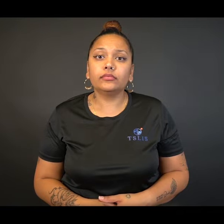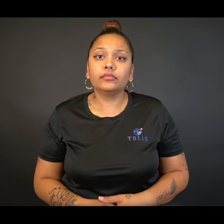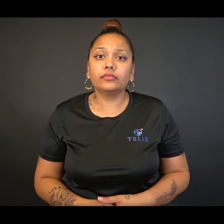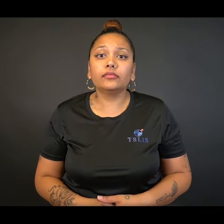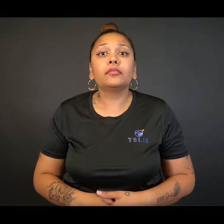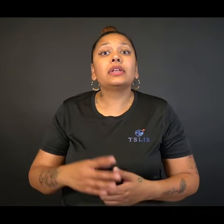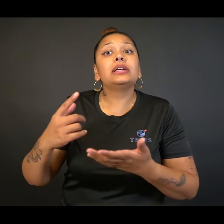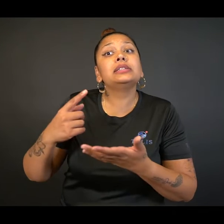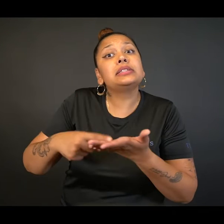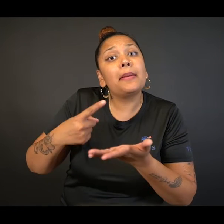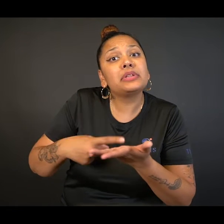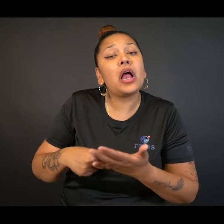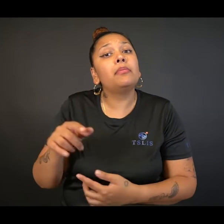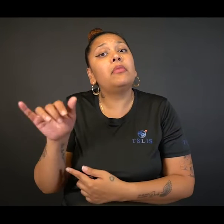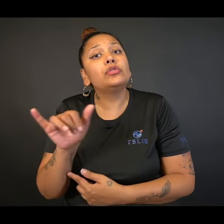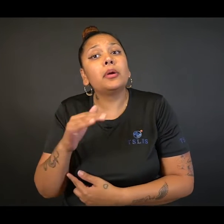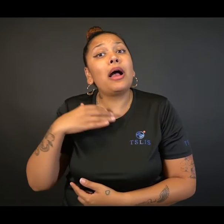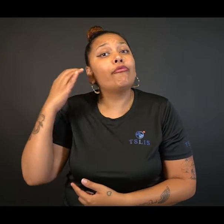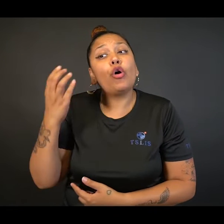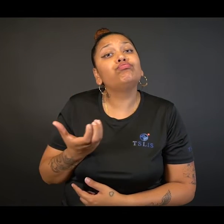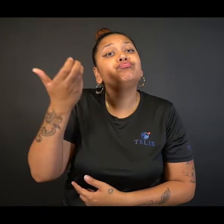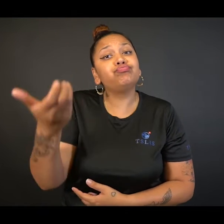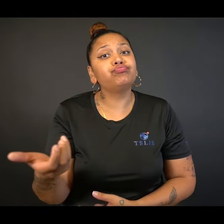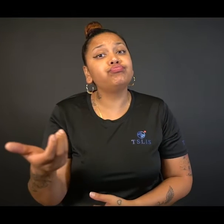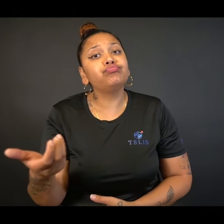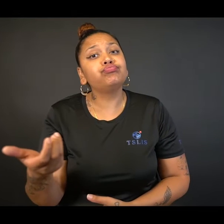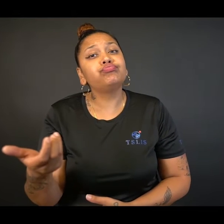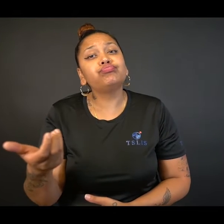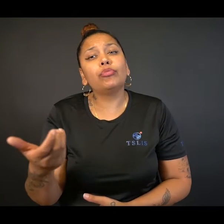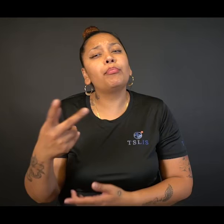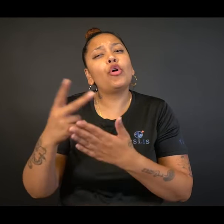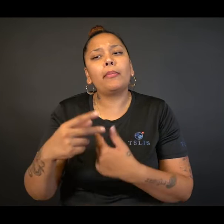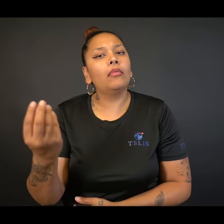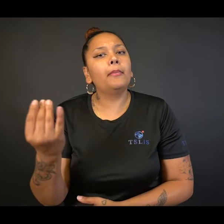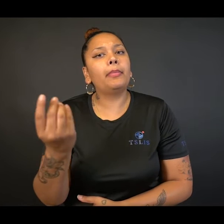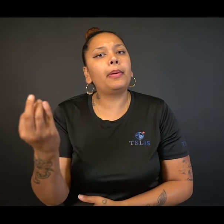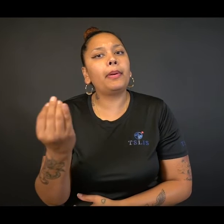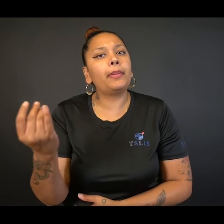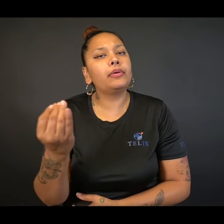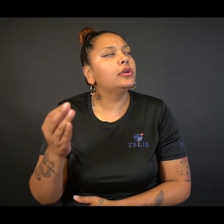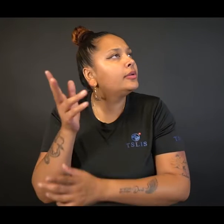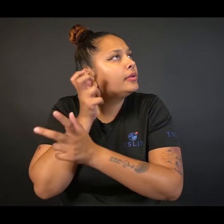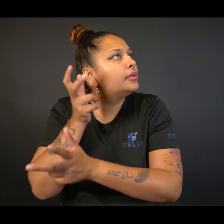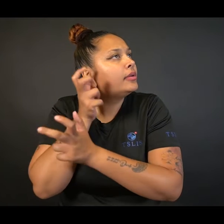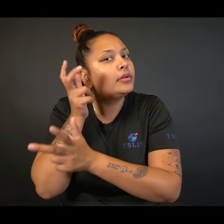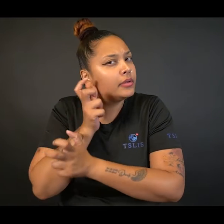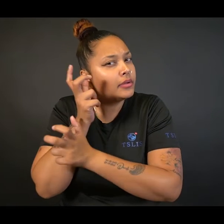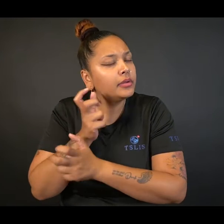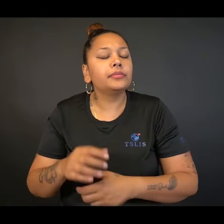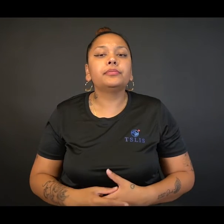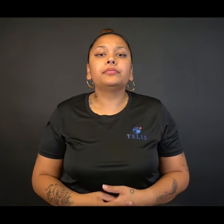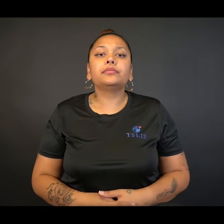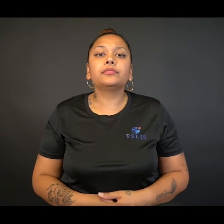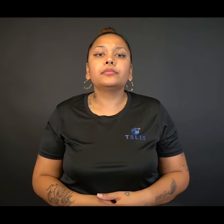a program that can read out what's on a site or on the